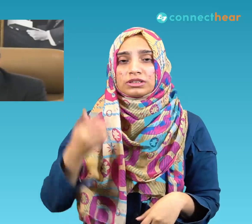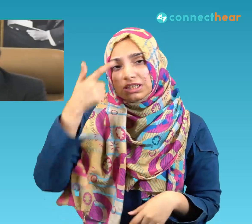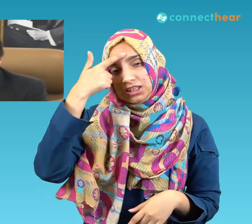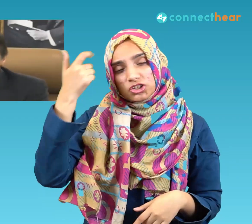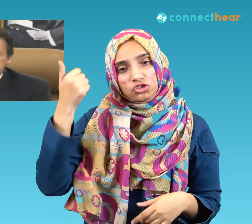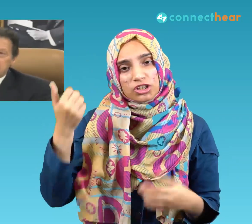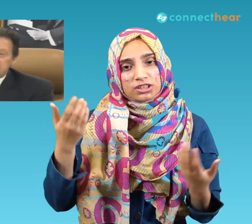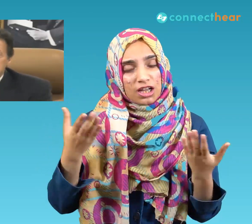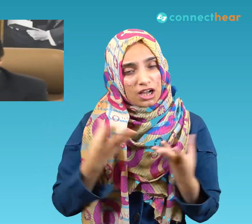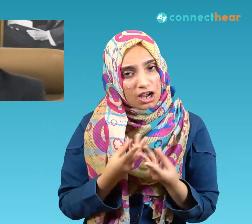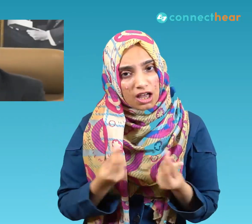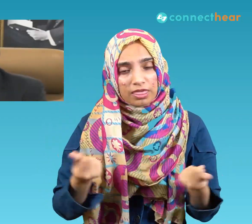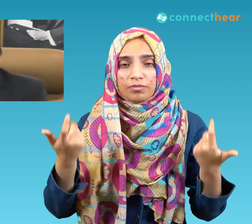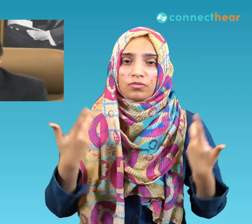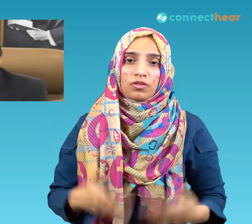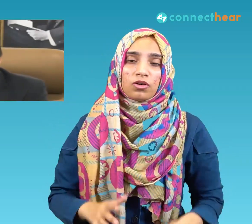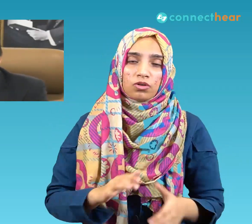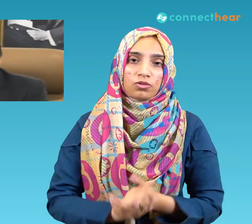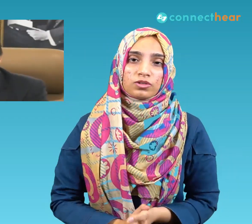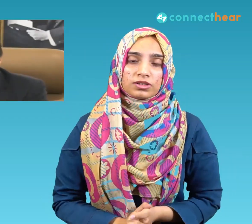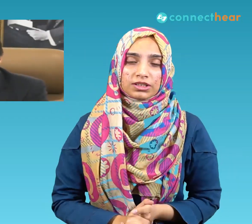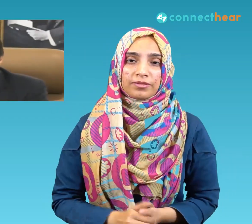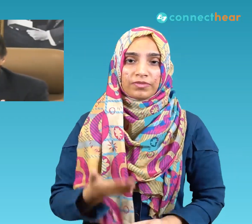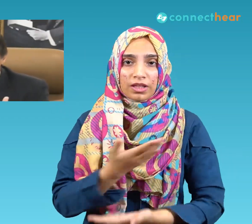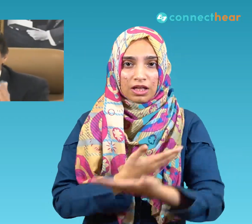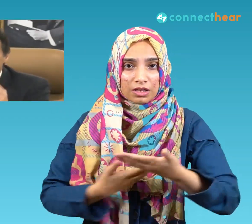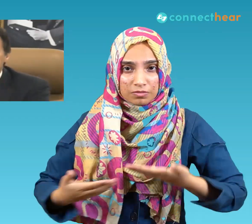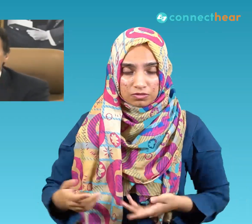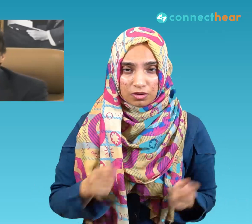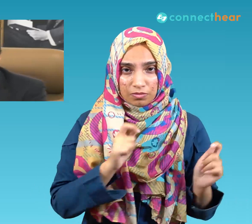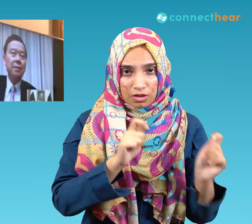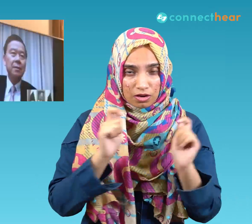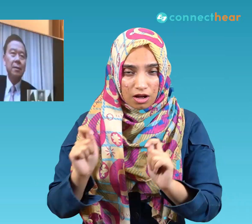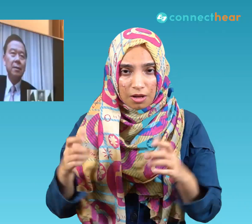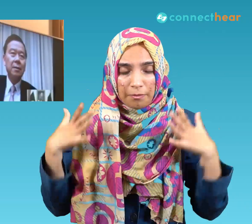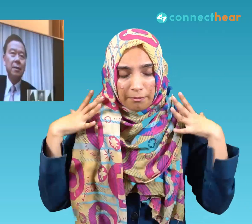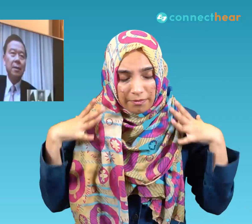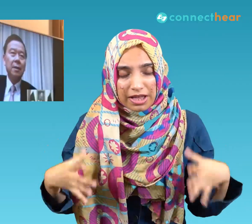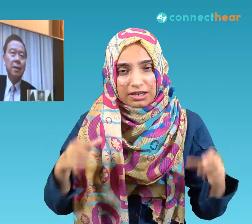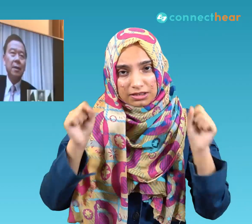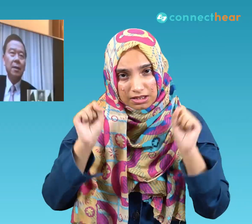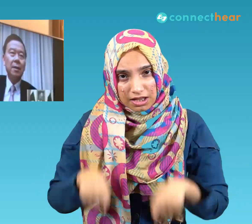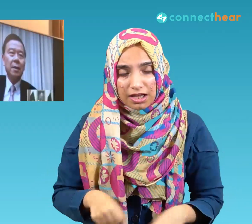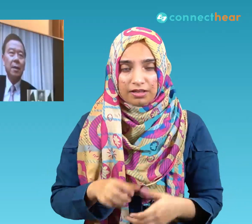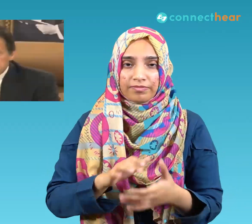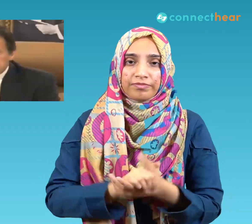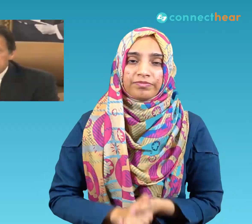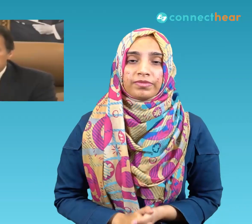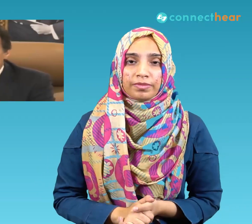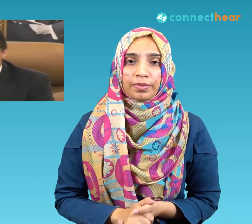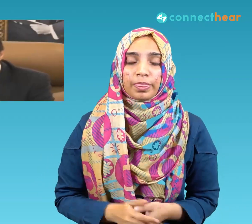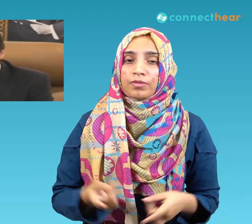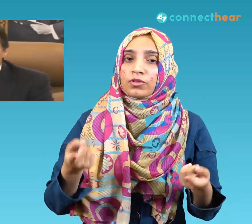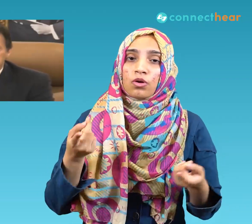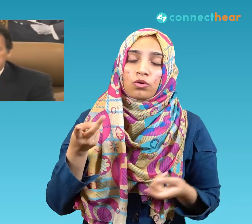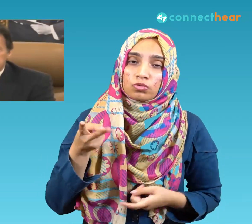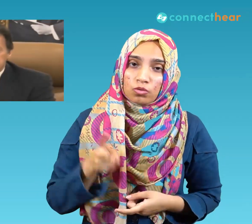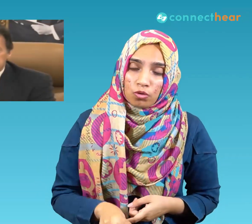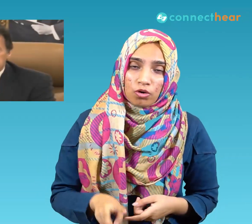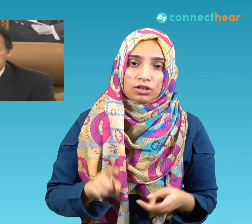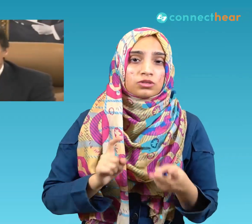which affect this, right trend, the country which is heading in the right direction. That CPEC is not